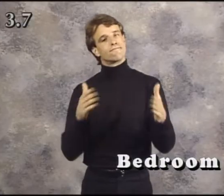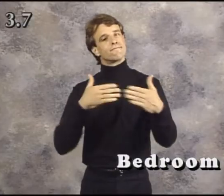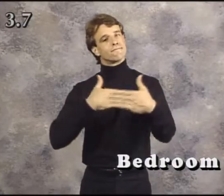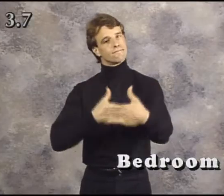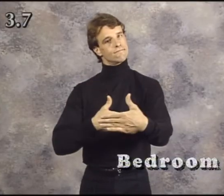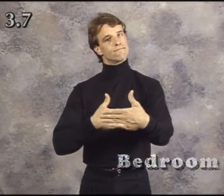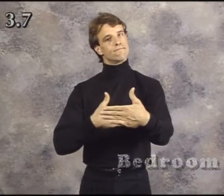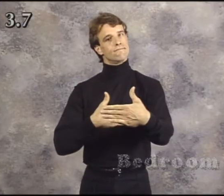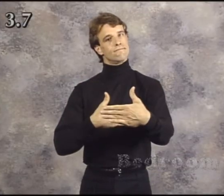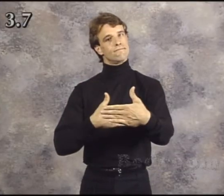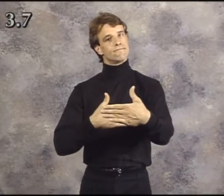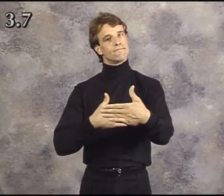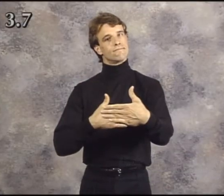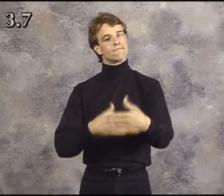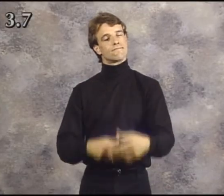Bedroom.